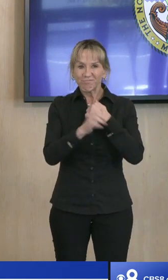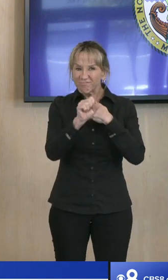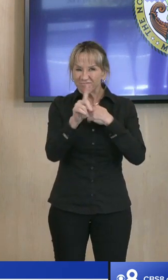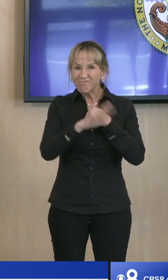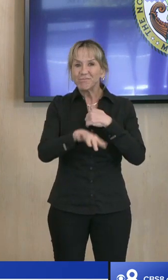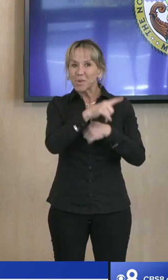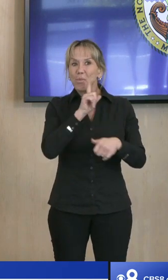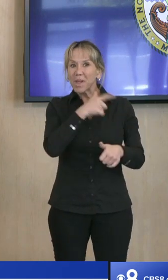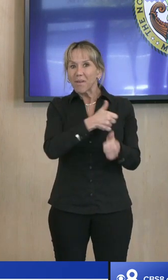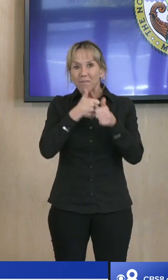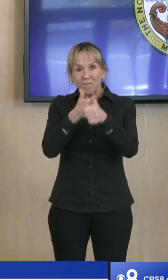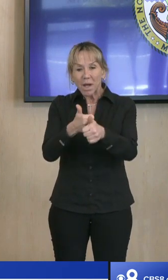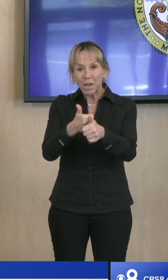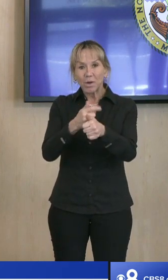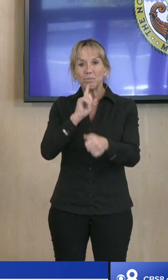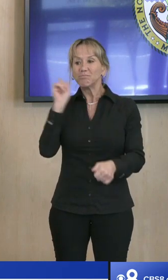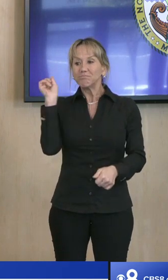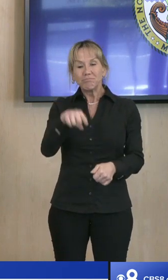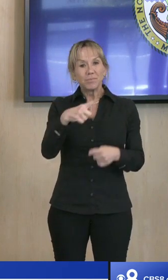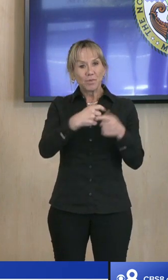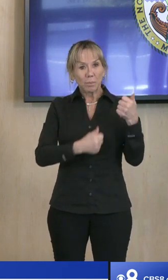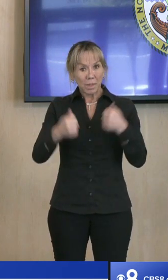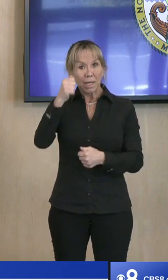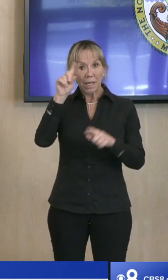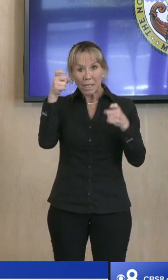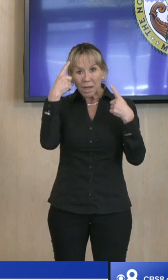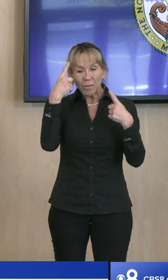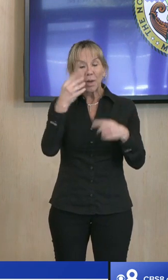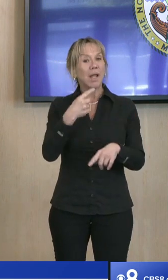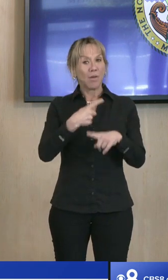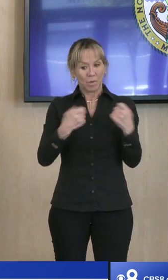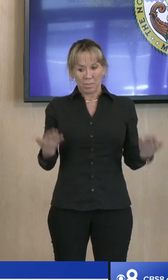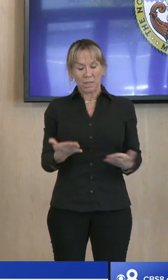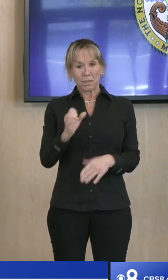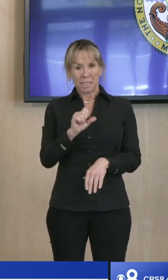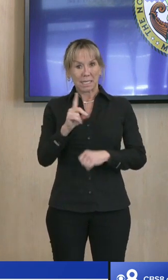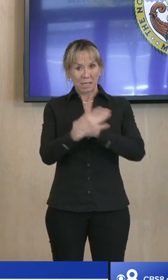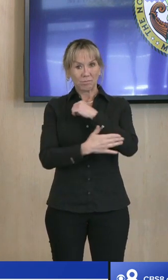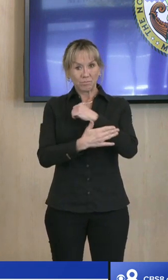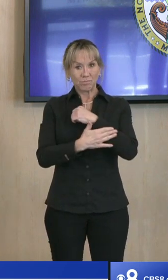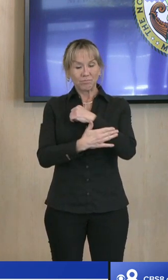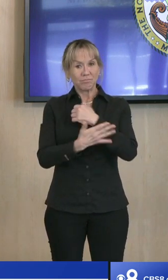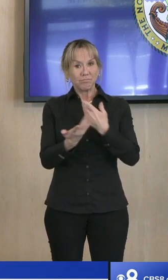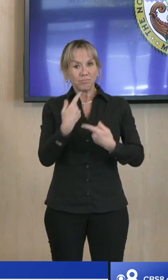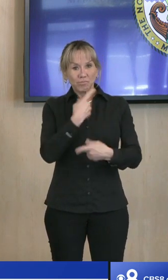both the executive order from the governor and the public health order here in San Diego County.